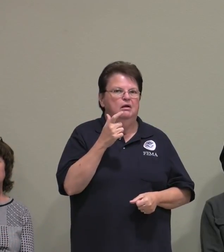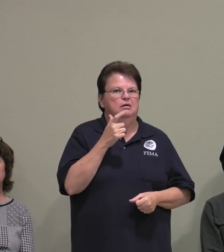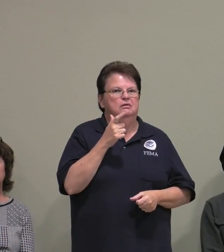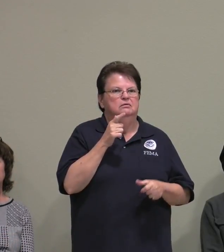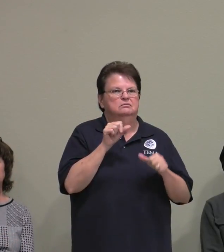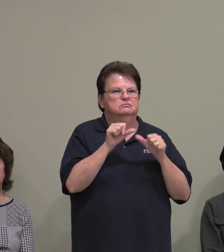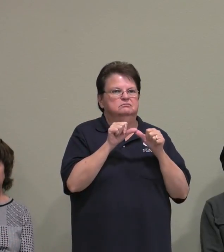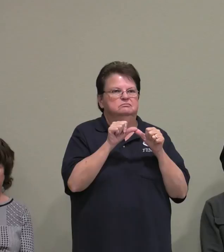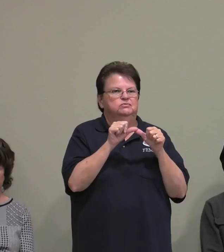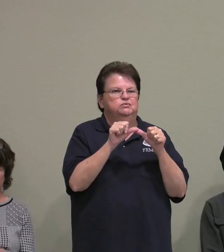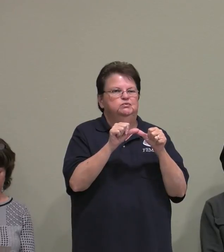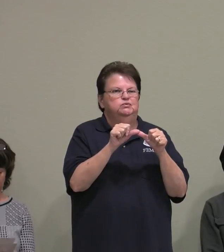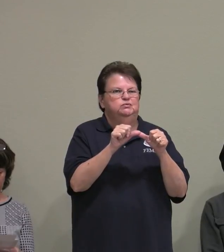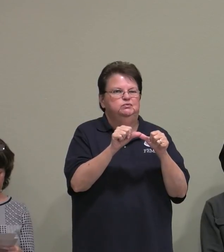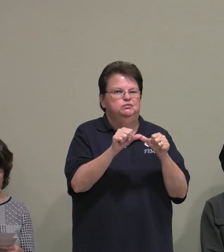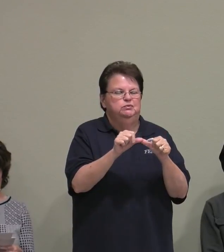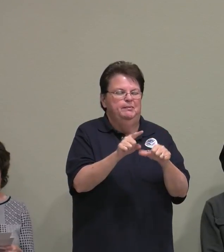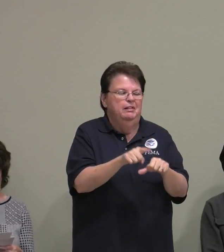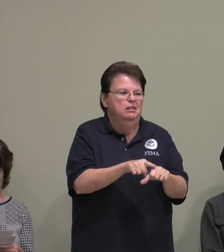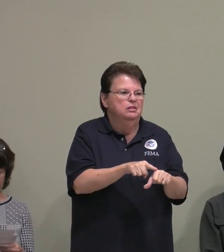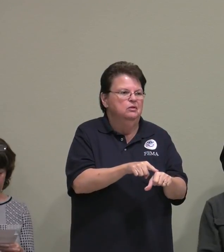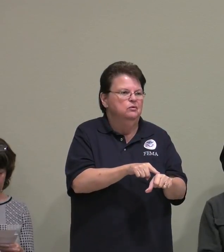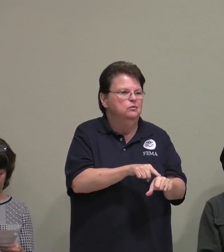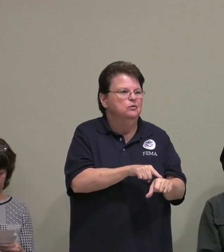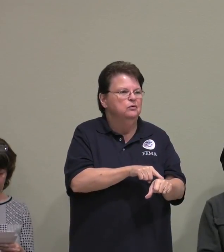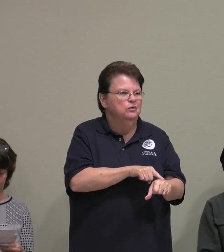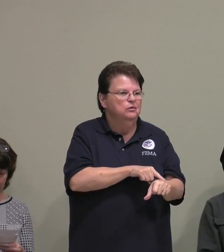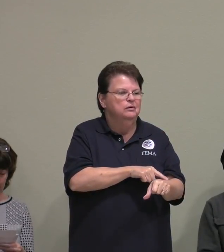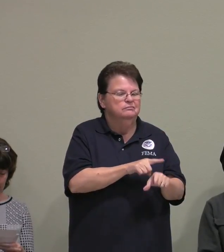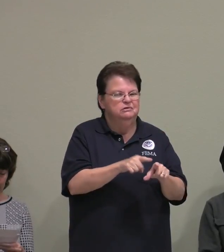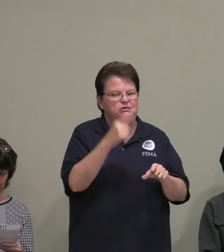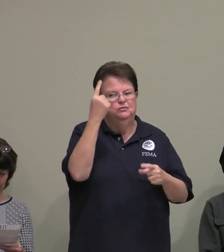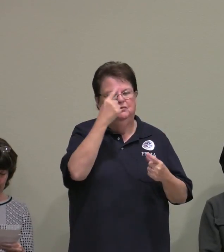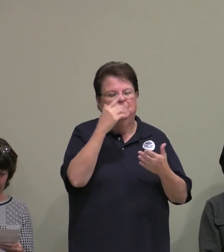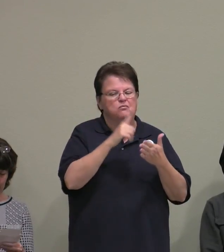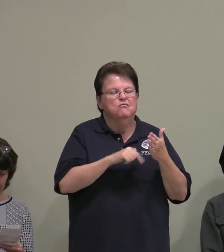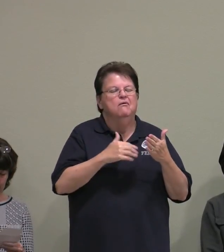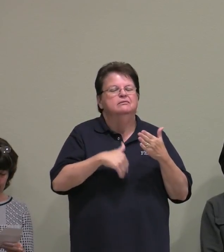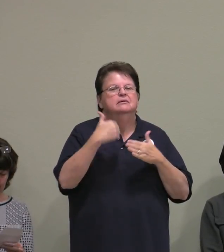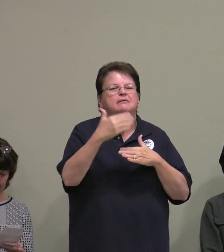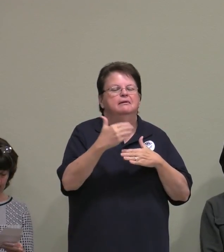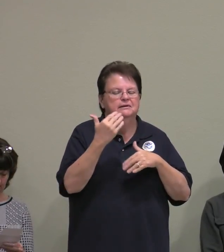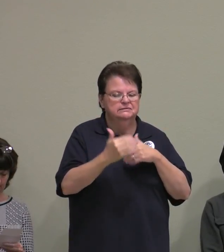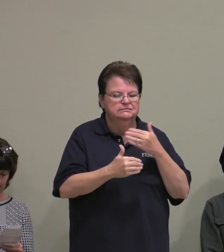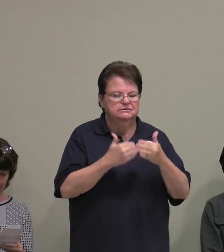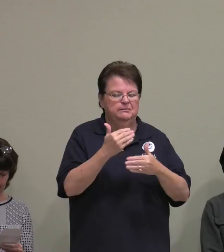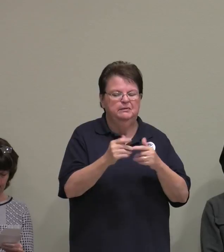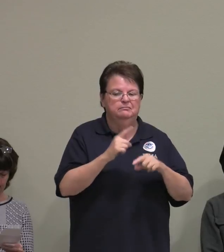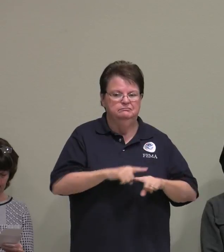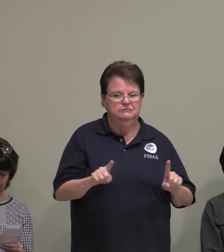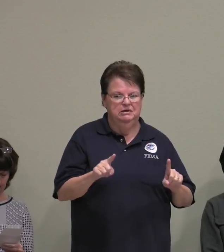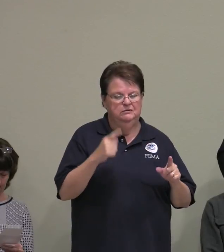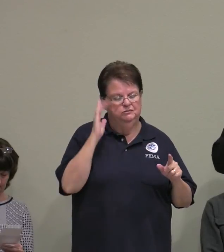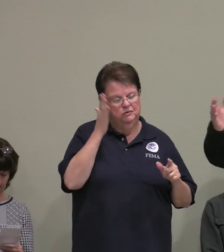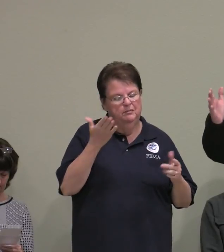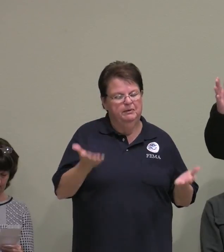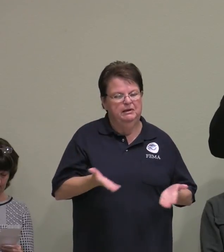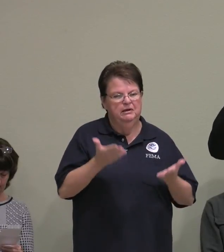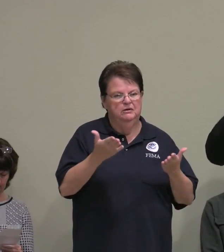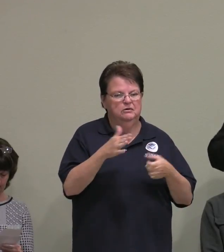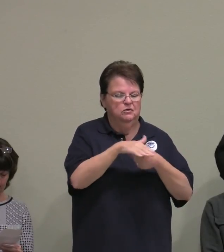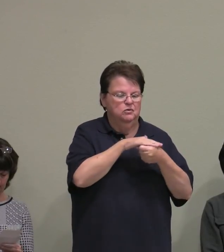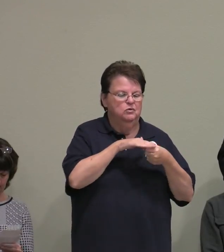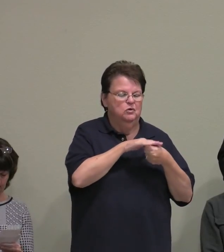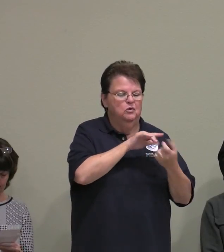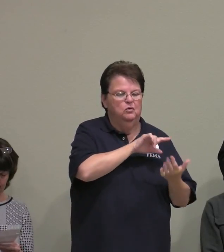you know, for many of you, you're wondering about what that next step is. But we are going to be here, you're local